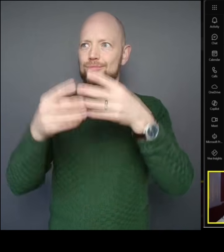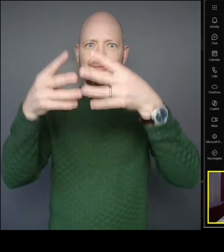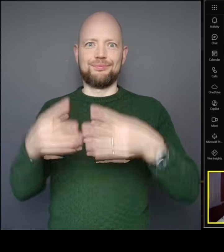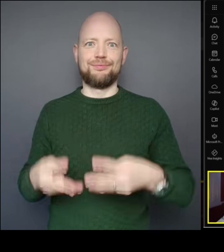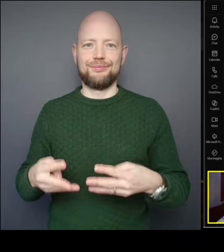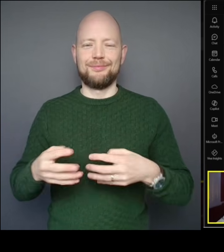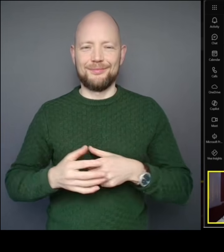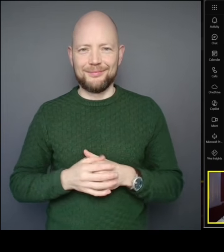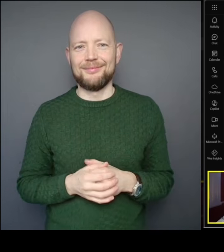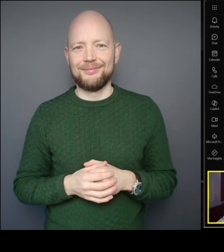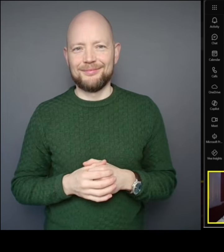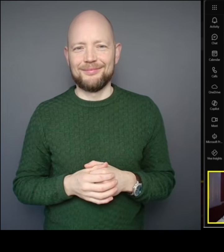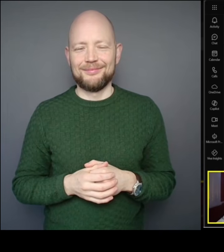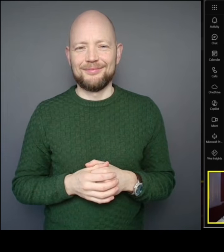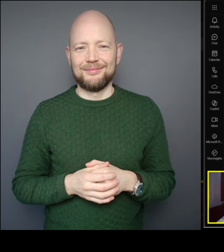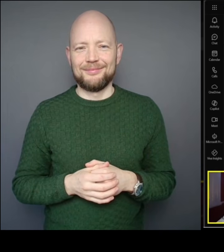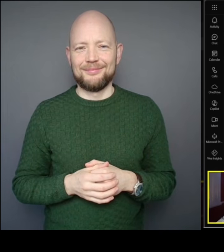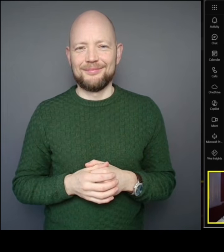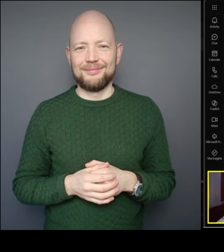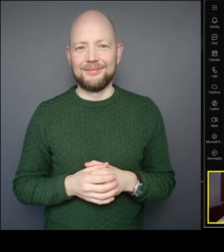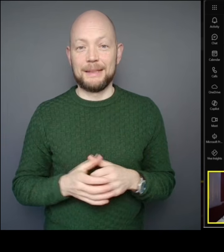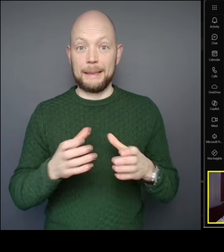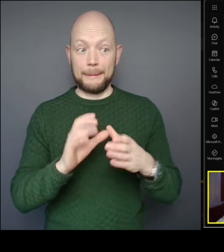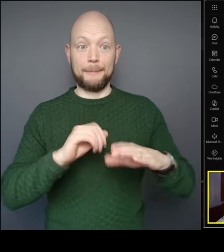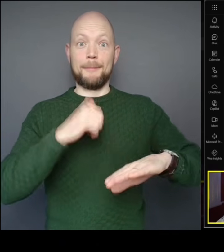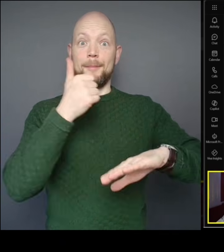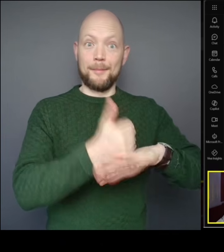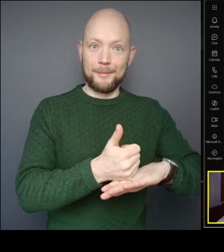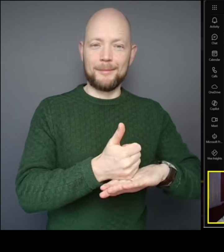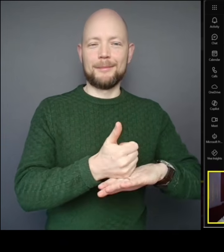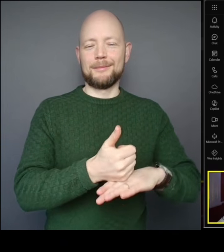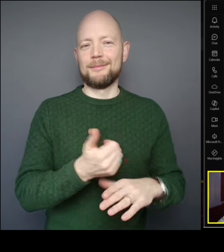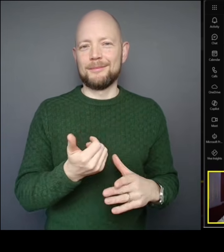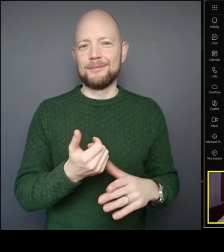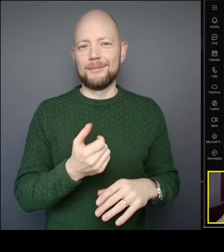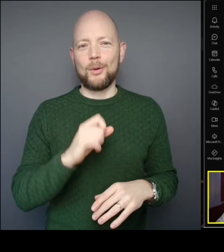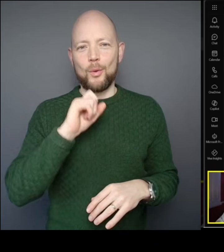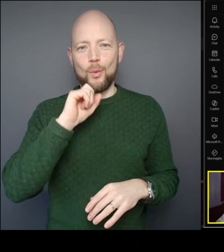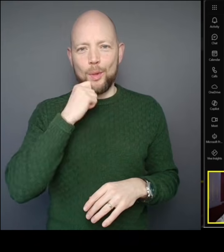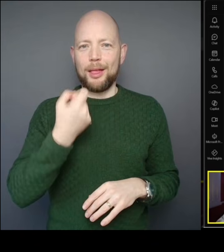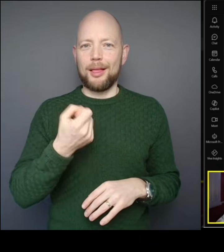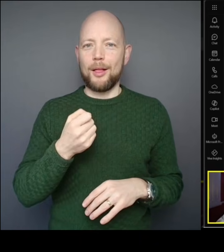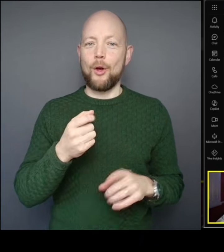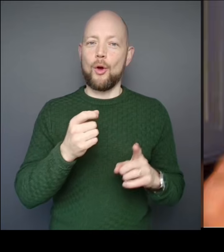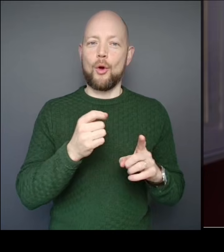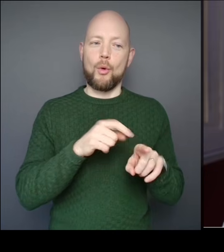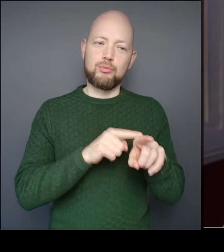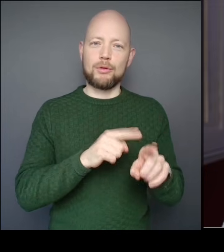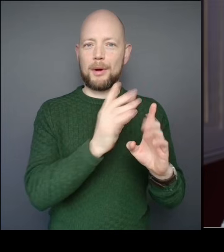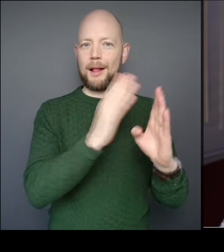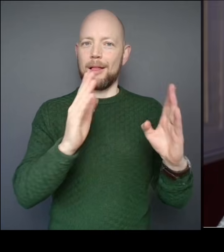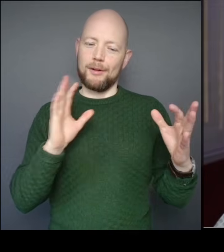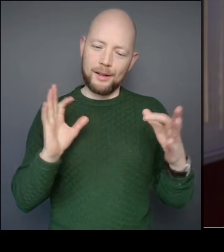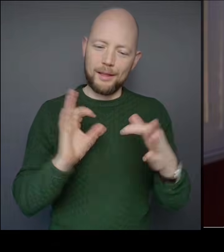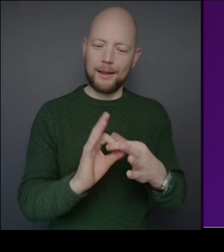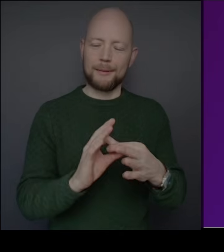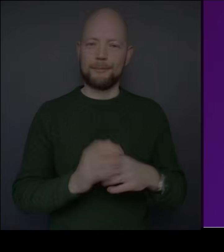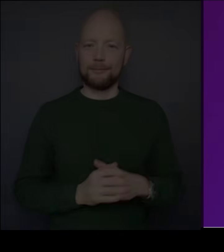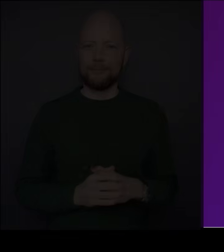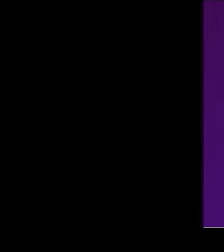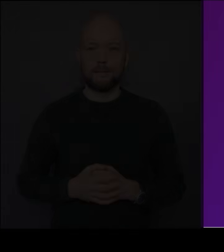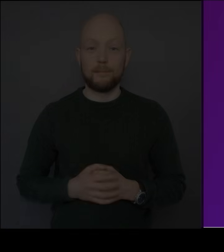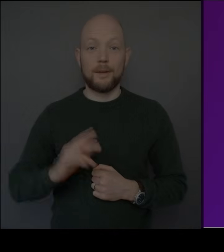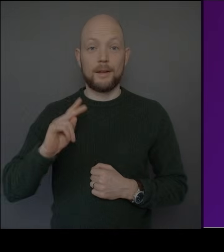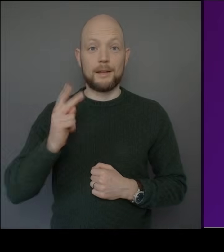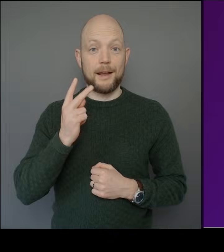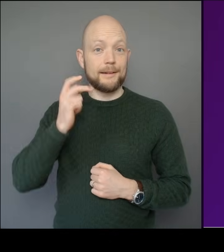whole way of creating teams. And when you create this team, it'll show up over there in the prompt gallery. So that was tip number one. Tip